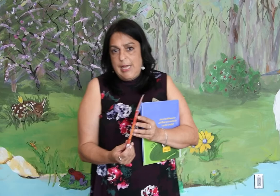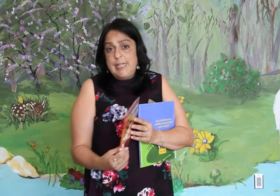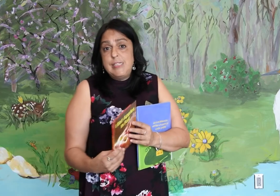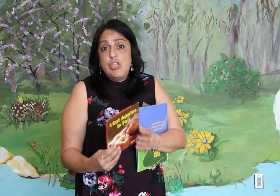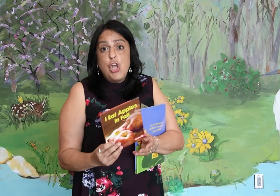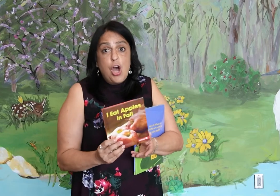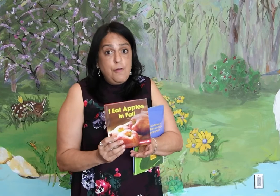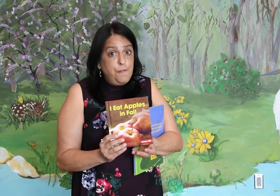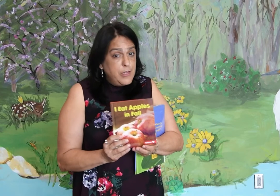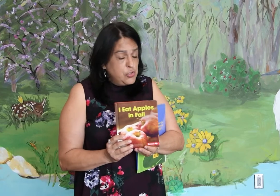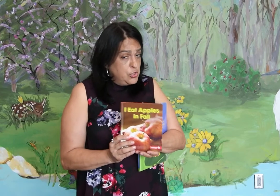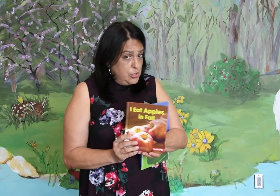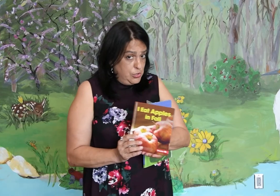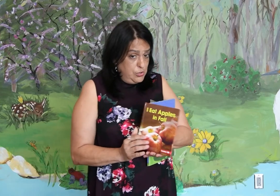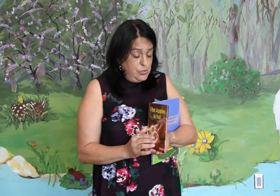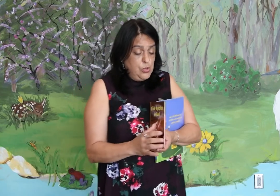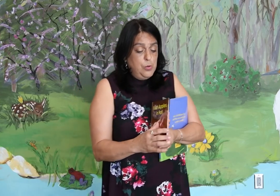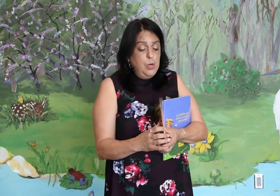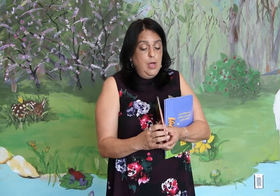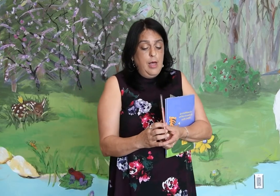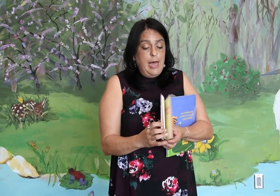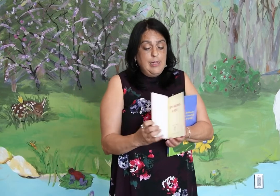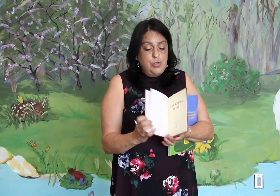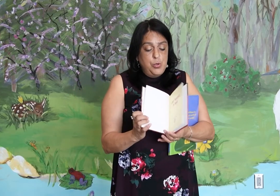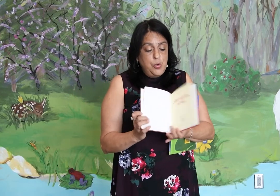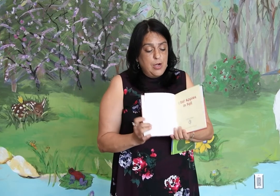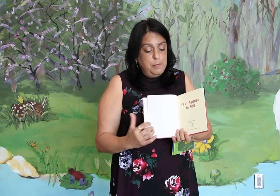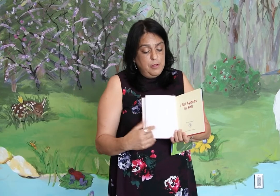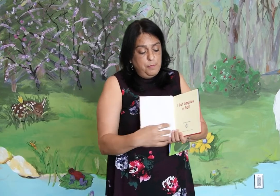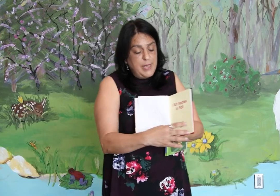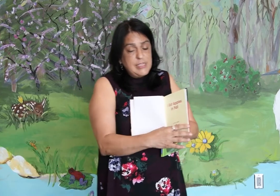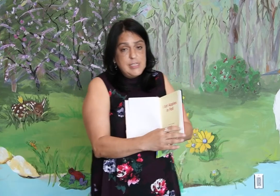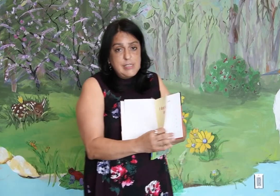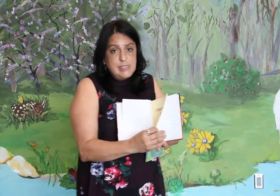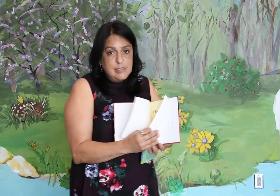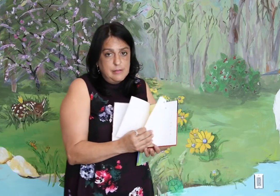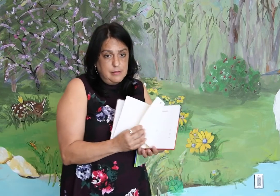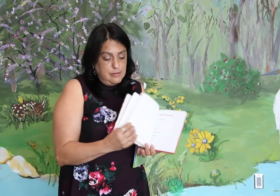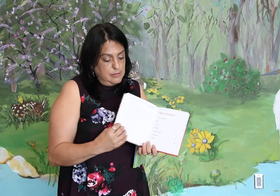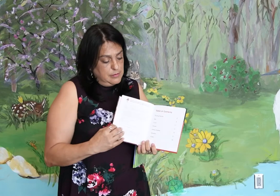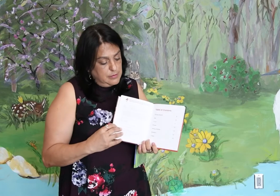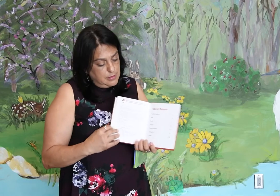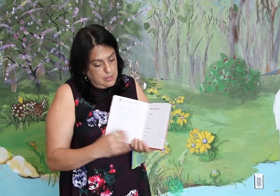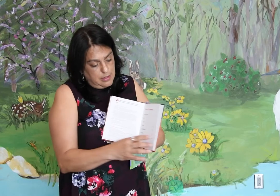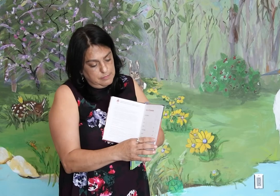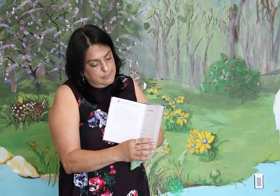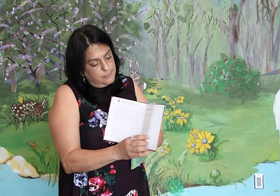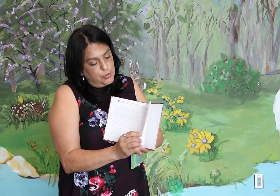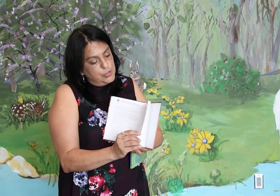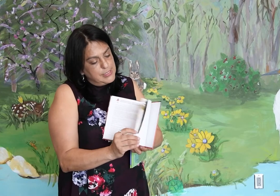it's nonfiction. So I'll show you a couple of pages. Of course, the